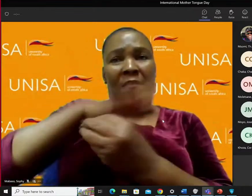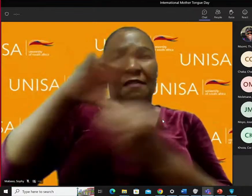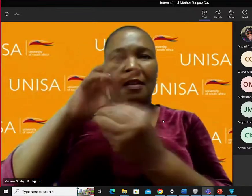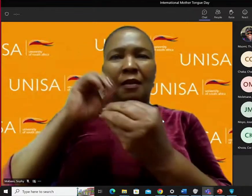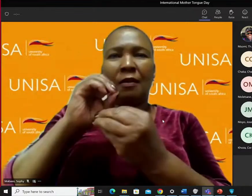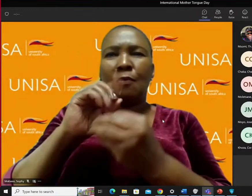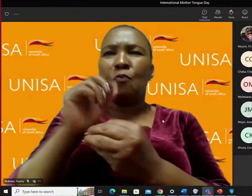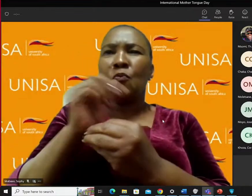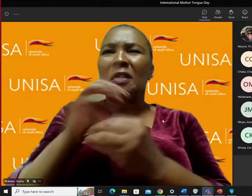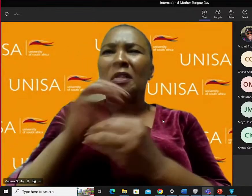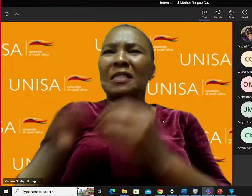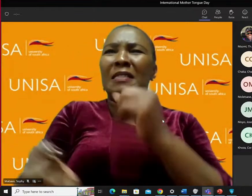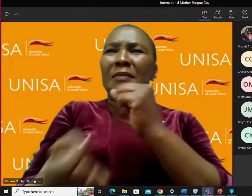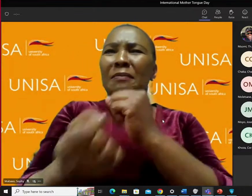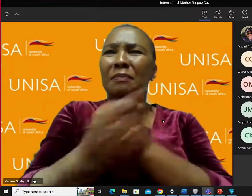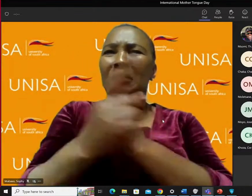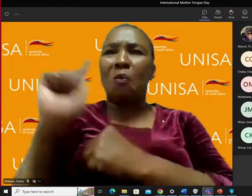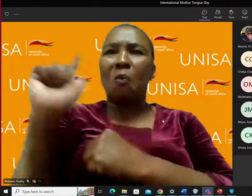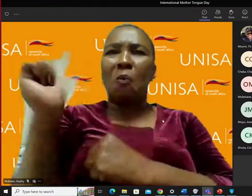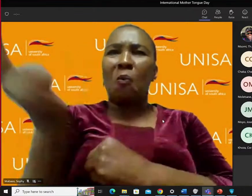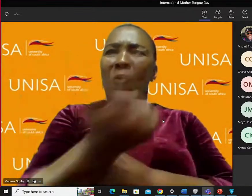the generations with our children?